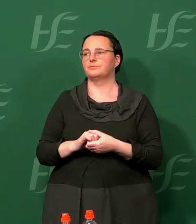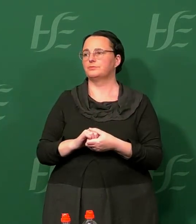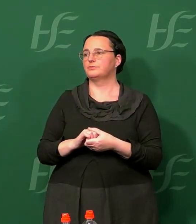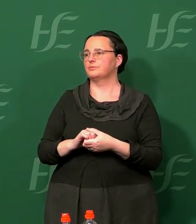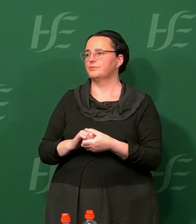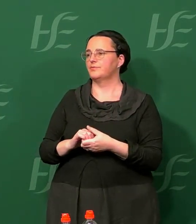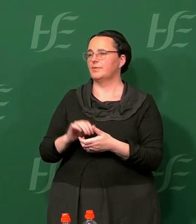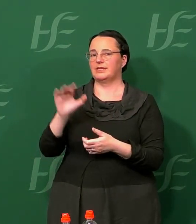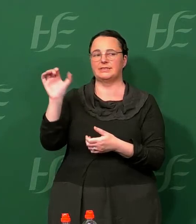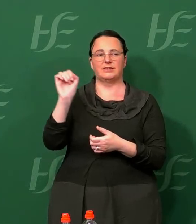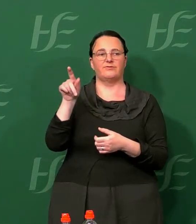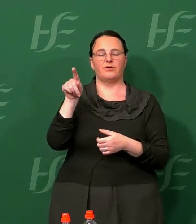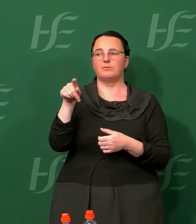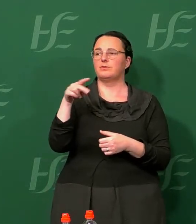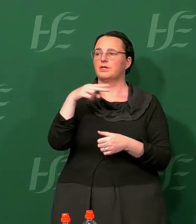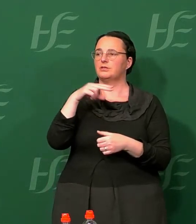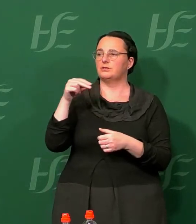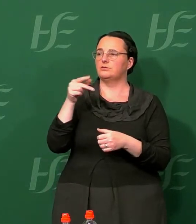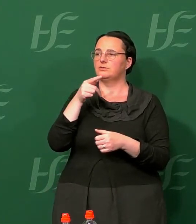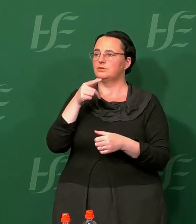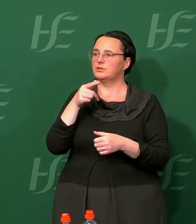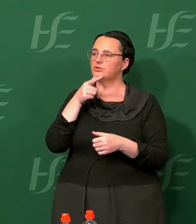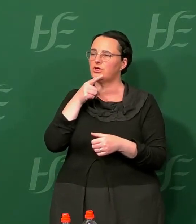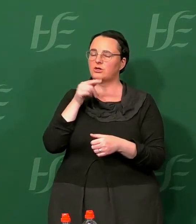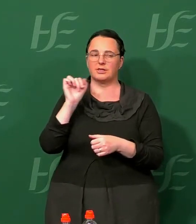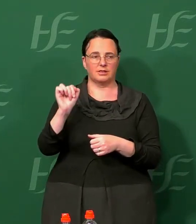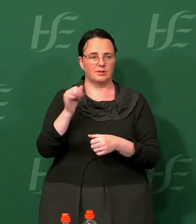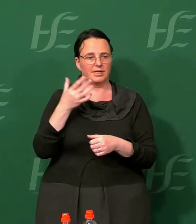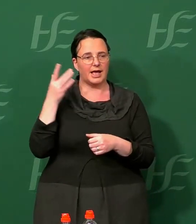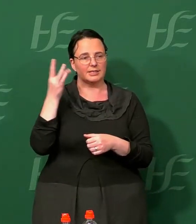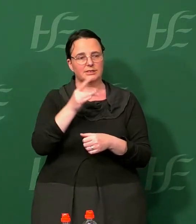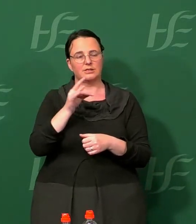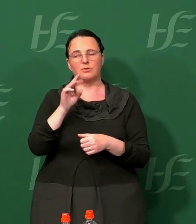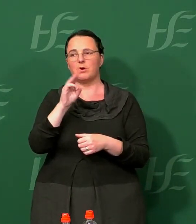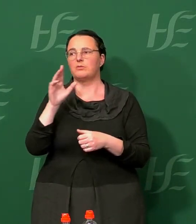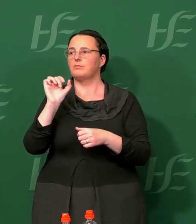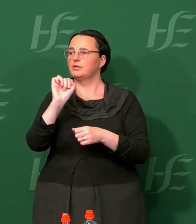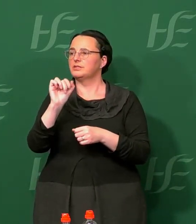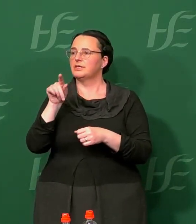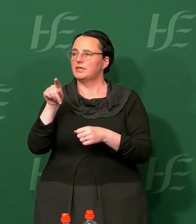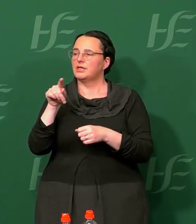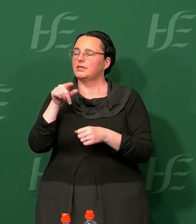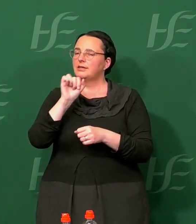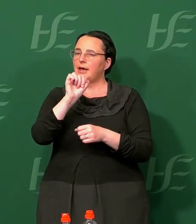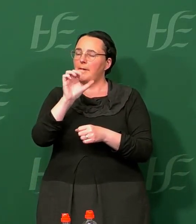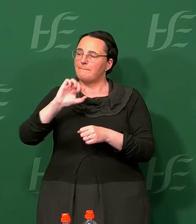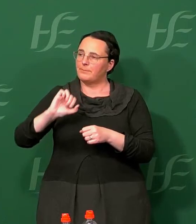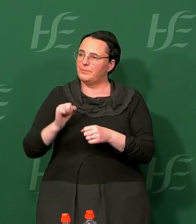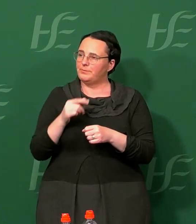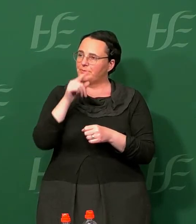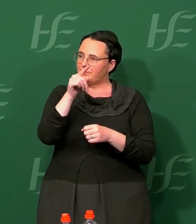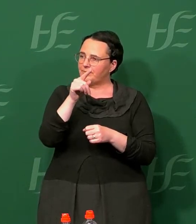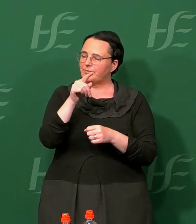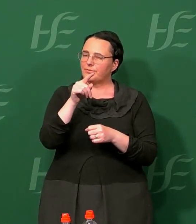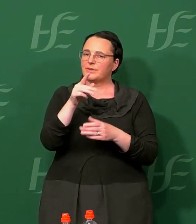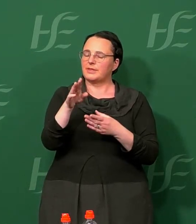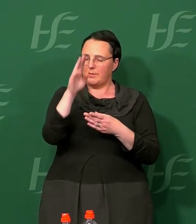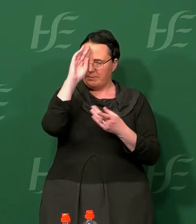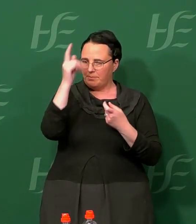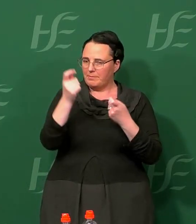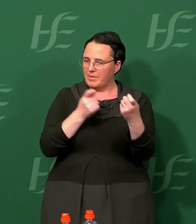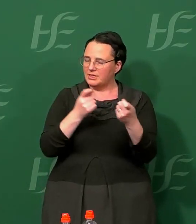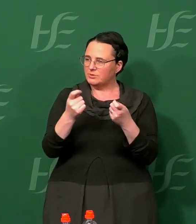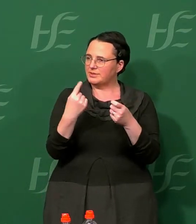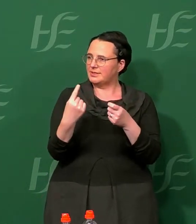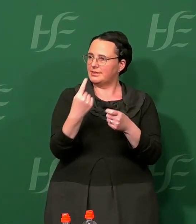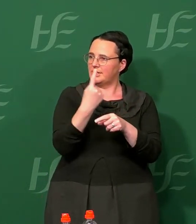Stephen Murphy from News Talk. Paul, can I ask you about the Brandon report first of all? Are the management who were in place at the facility at the time of Brandon's care,